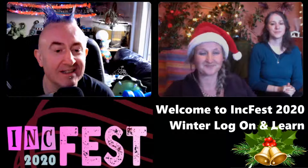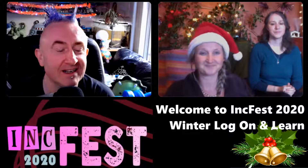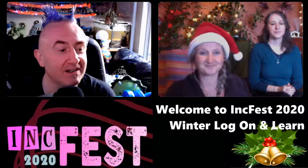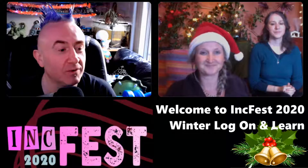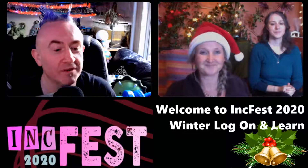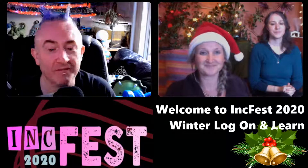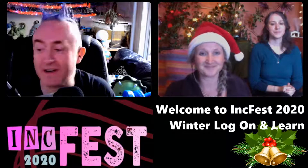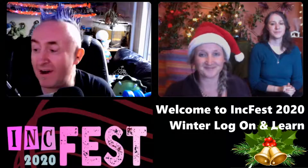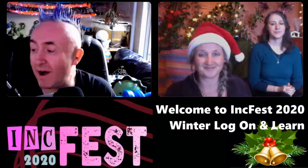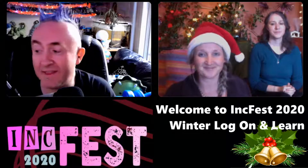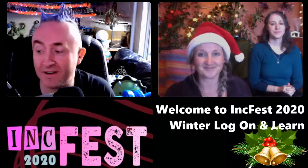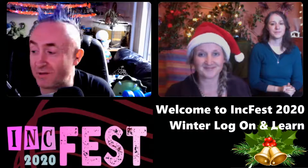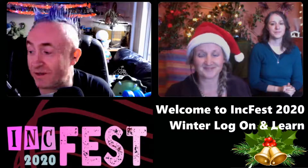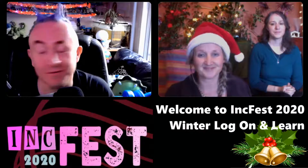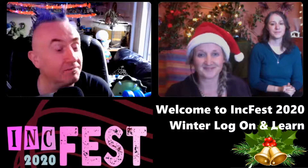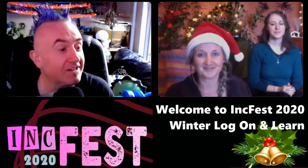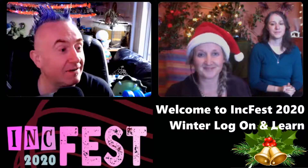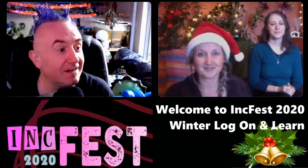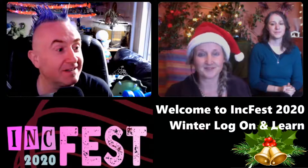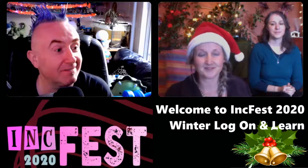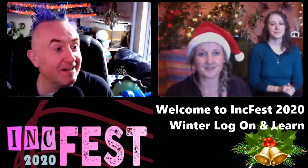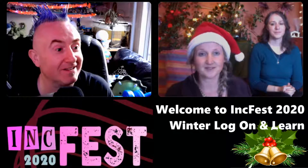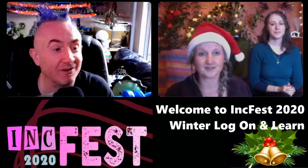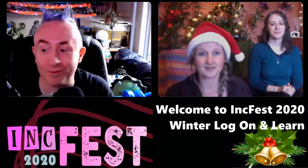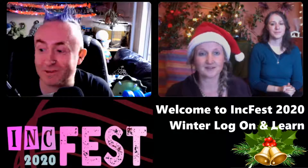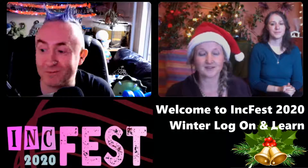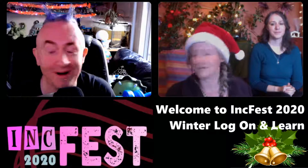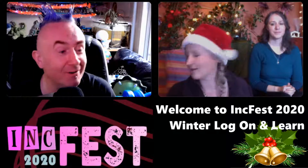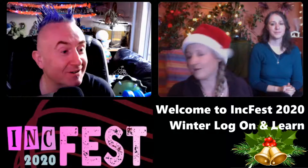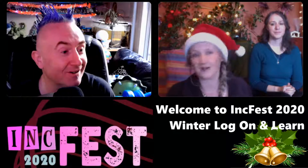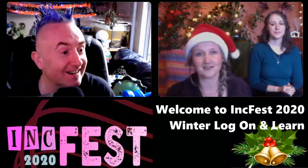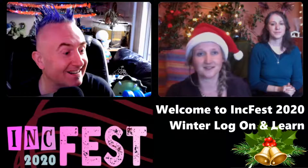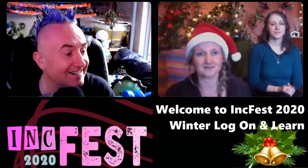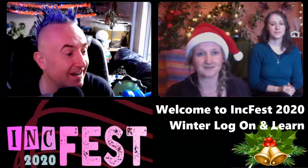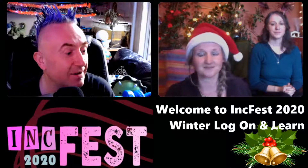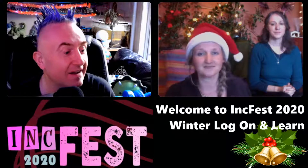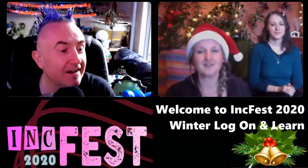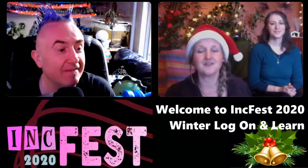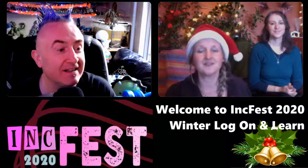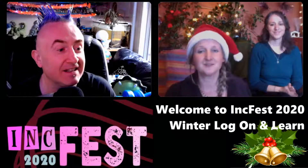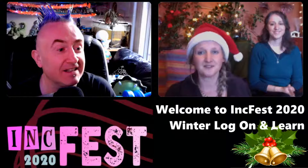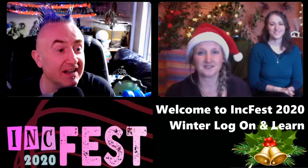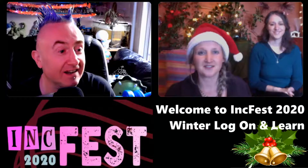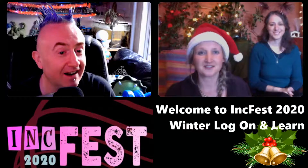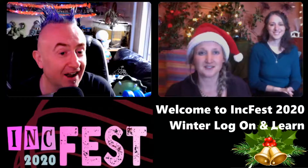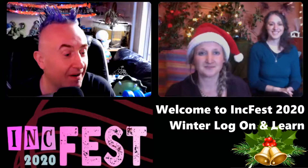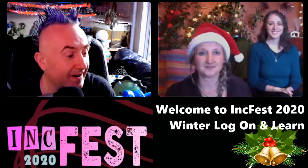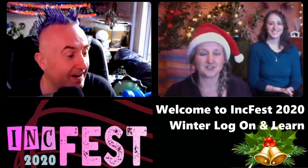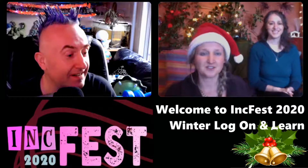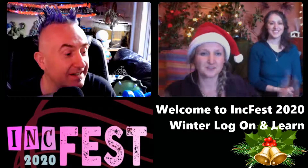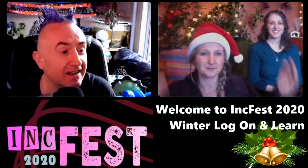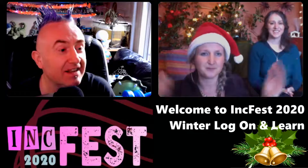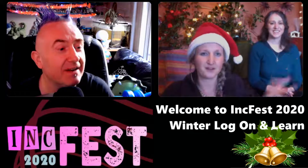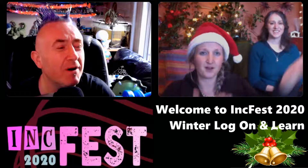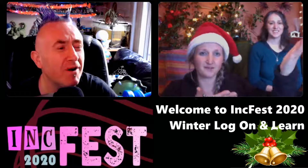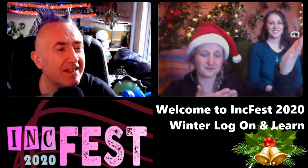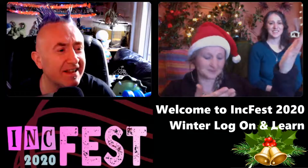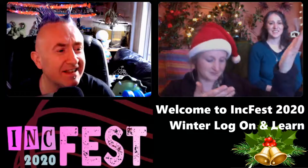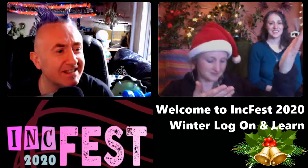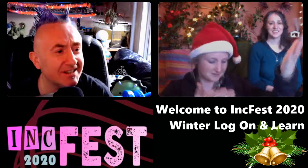Fantastic. We'll do the video. And then I just want to do some shout outs to some of the other schools as well who are joining us. So fantastic. Okay. Am I right in thinking this is a